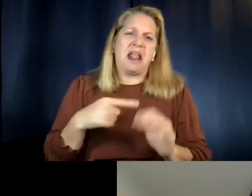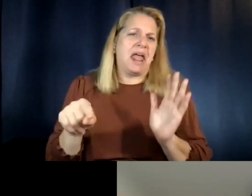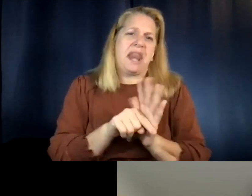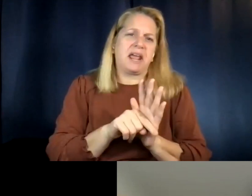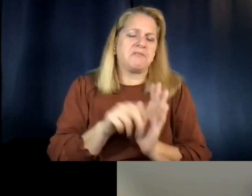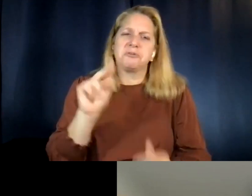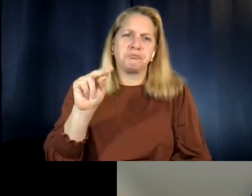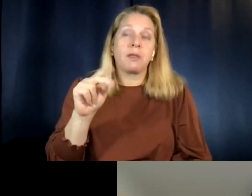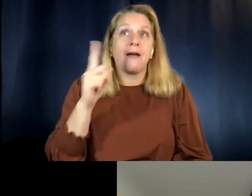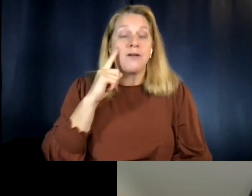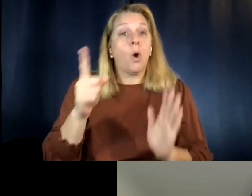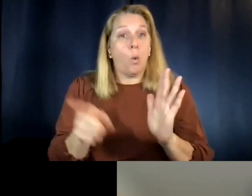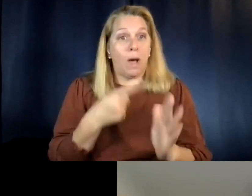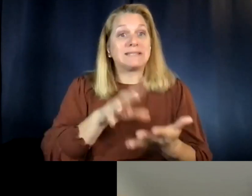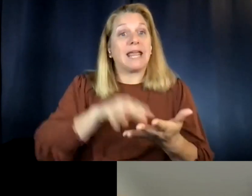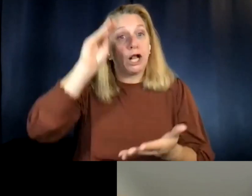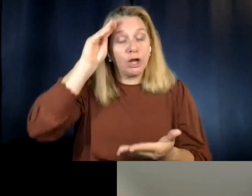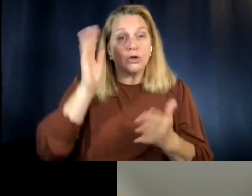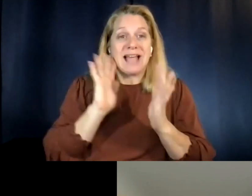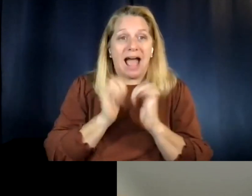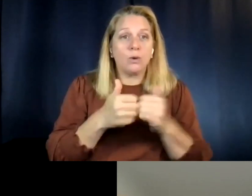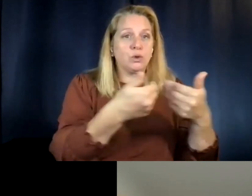learns to separate the